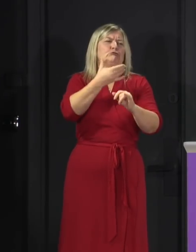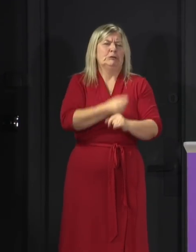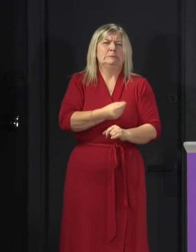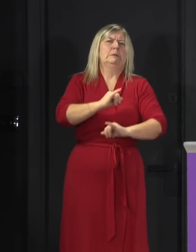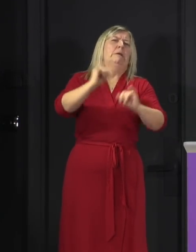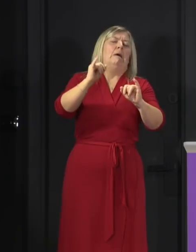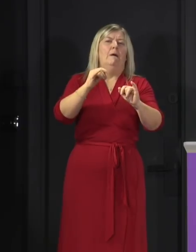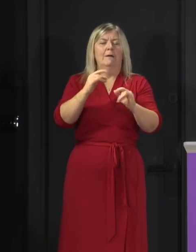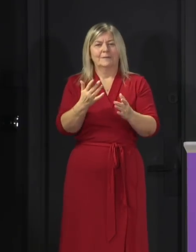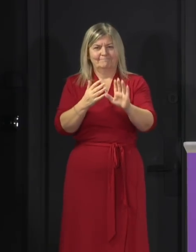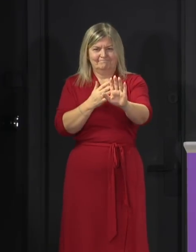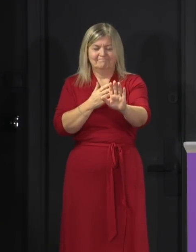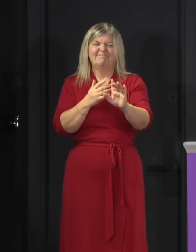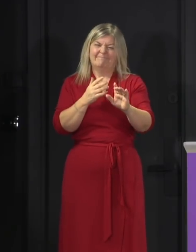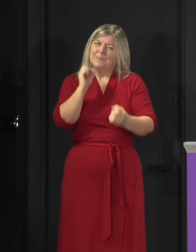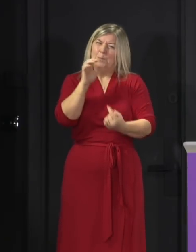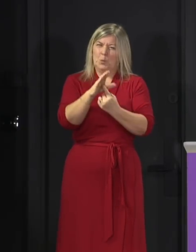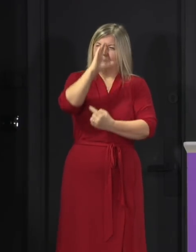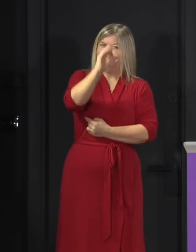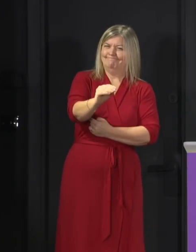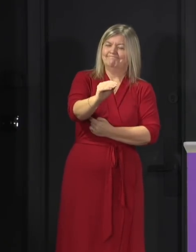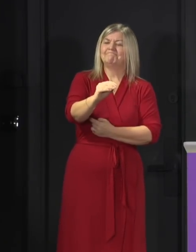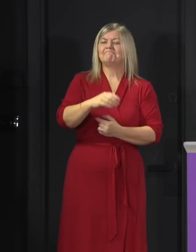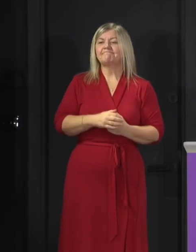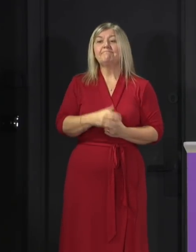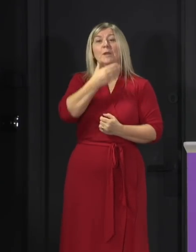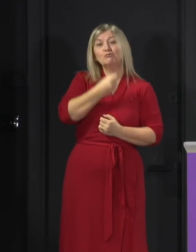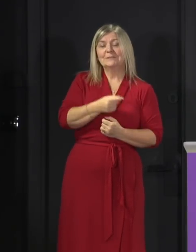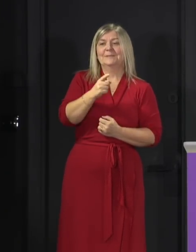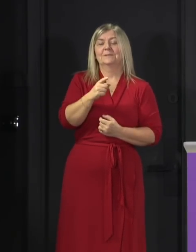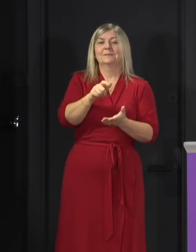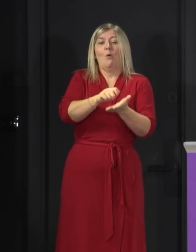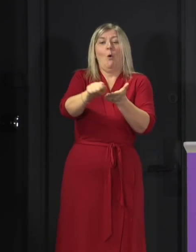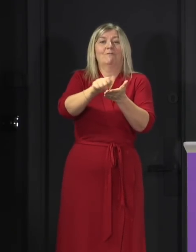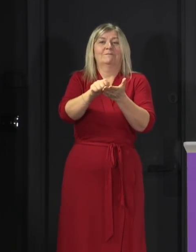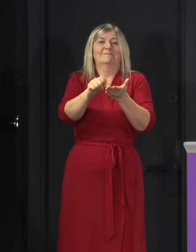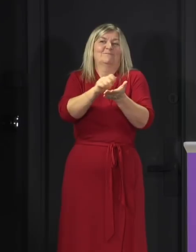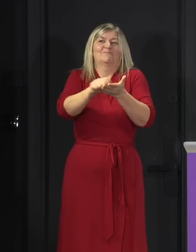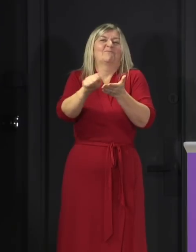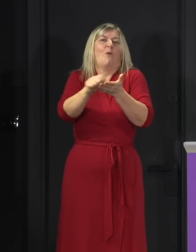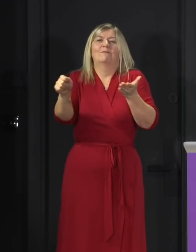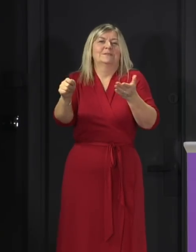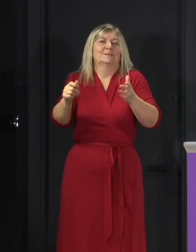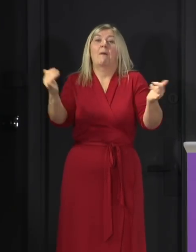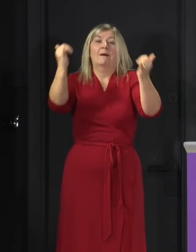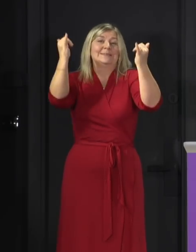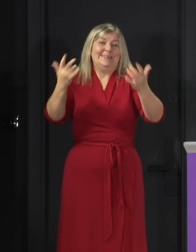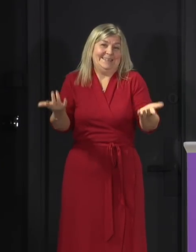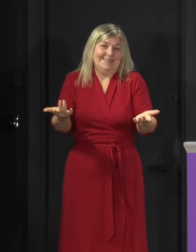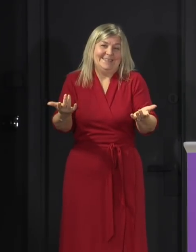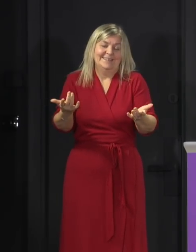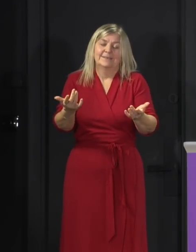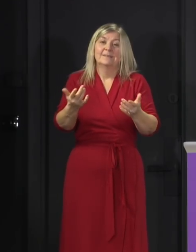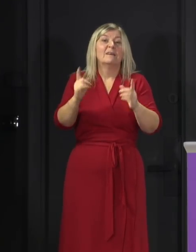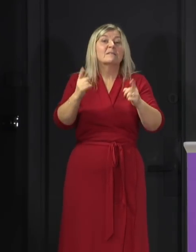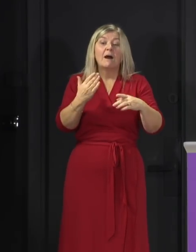sound obvious, but it is really important, and that relates to office parties. Obviously, if you can't work from home and you're sharing a workplace